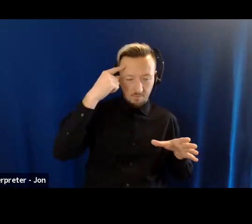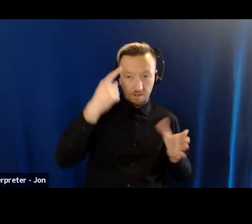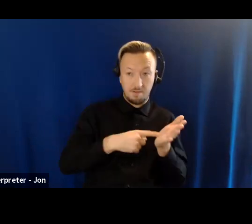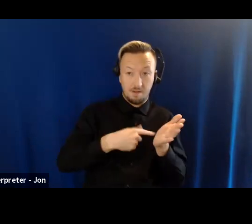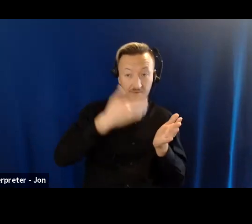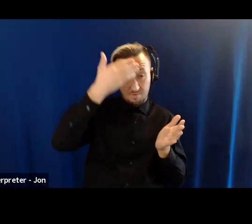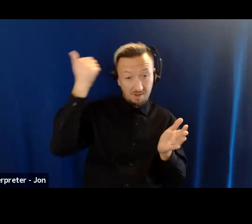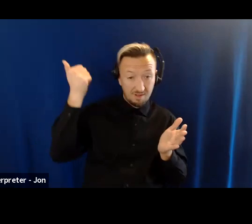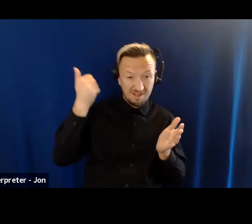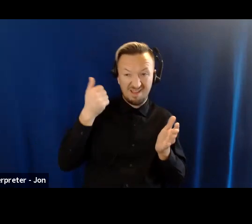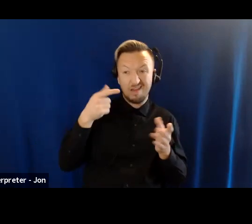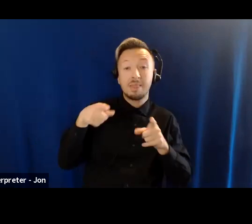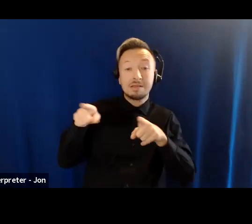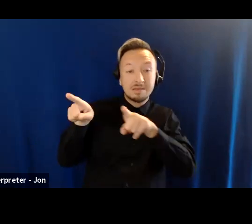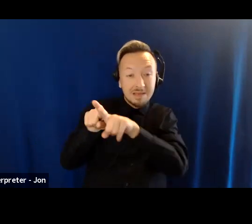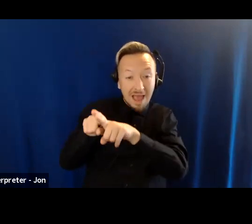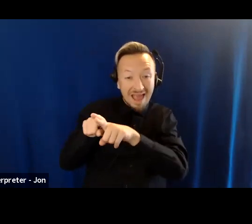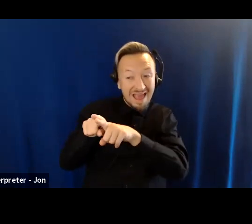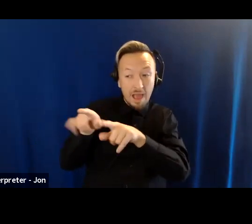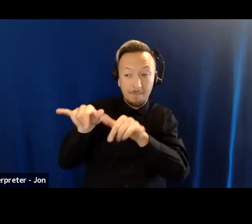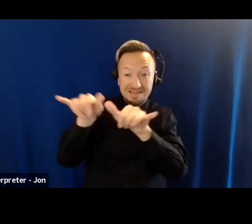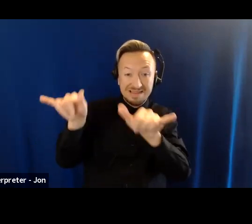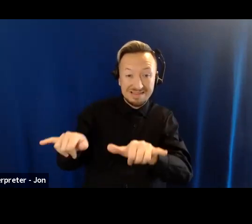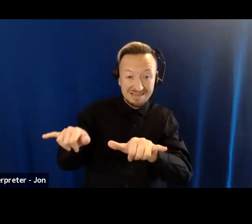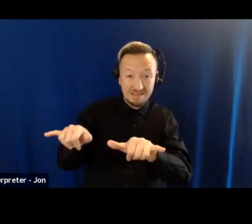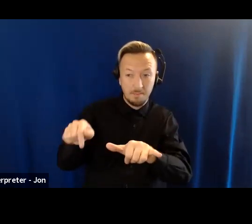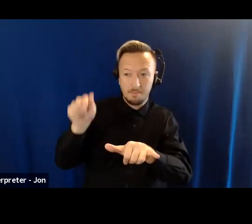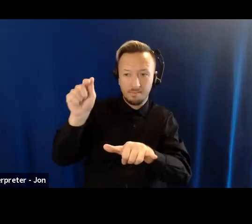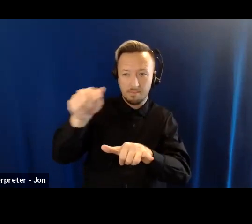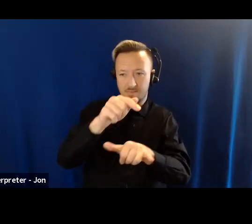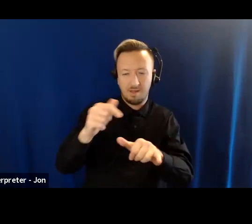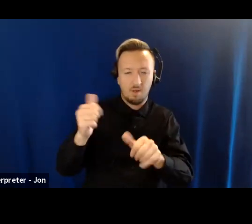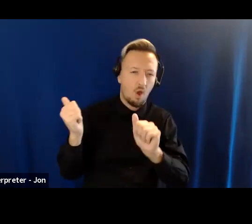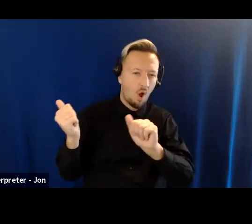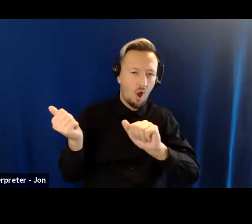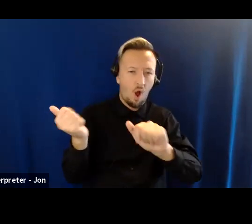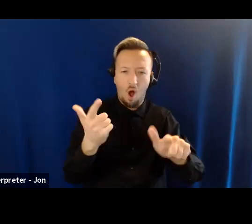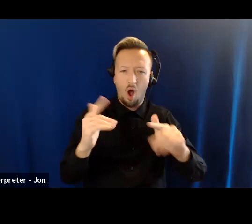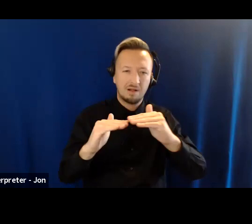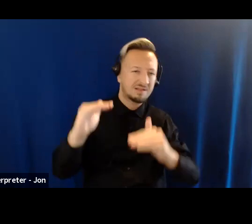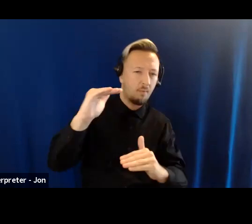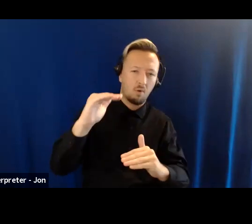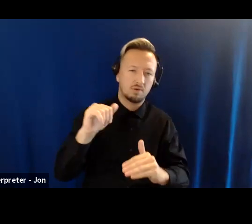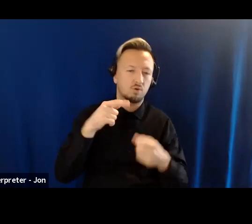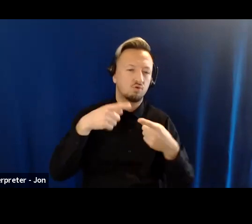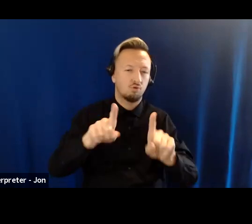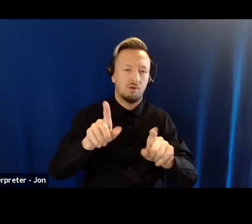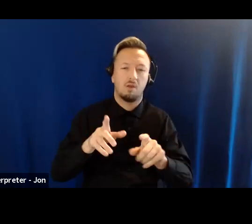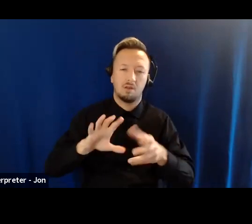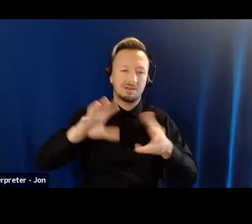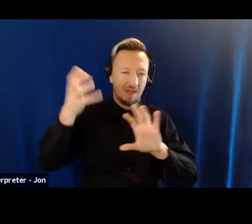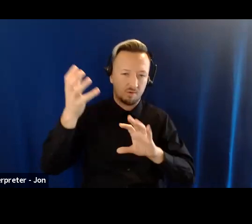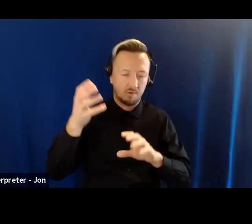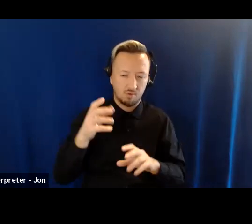that those same systems are vastly disproportionately impacted during a disaster, and the need for them is that much